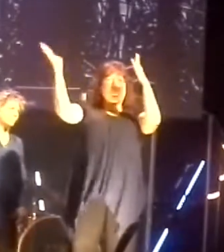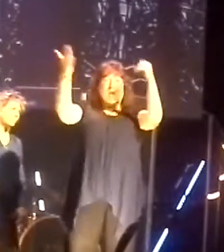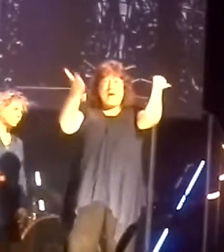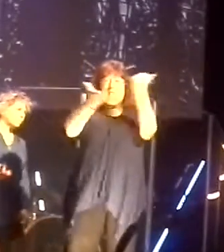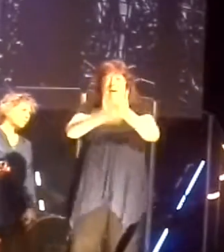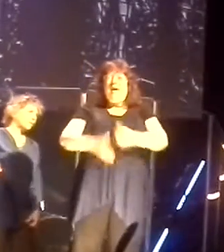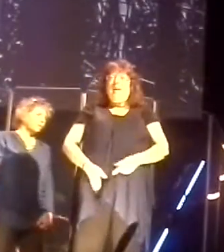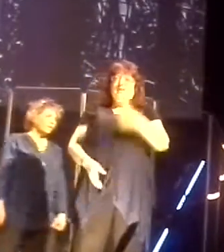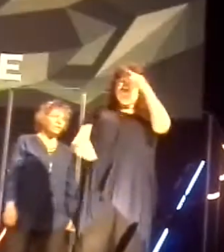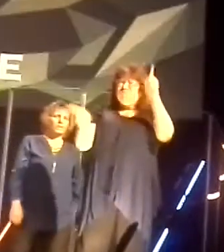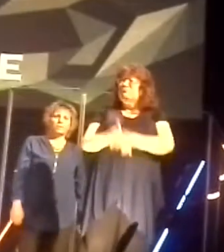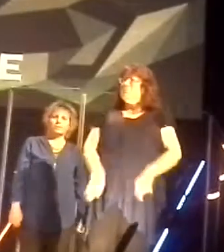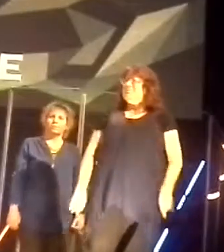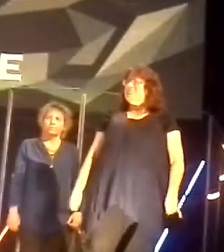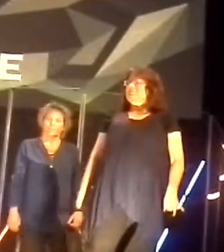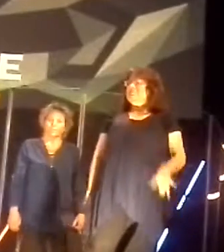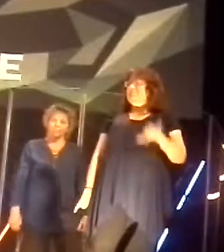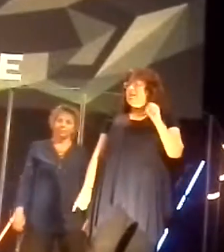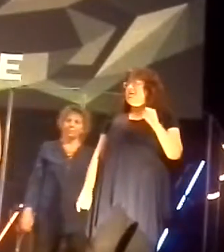Amen.